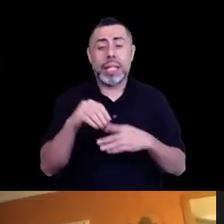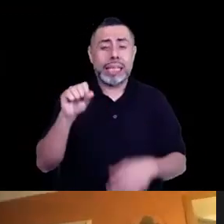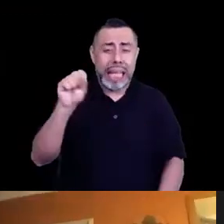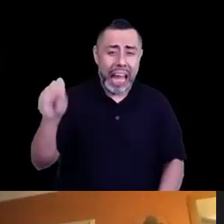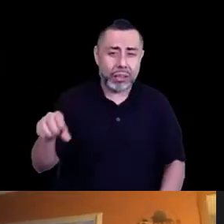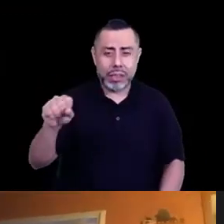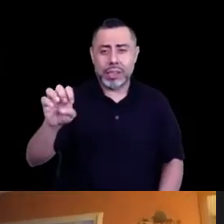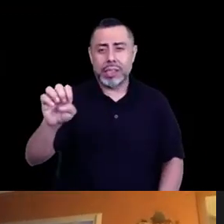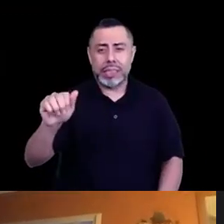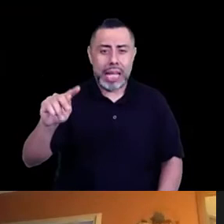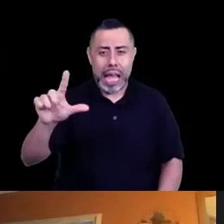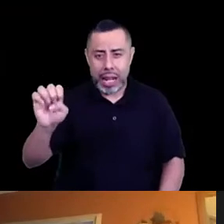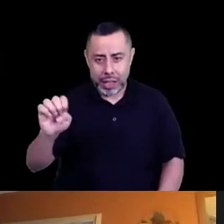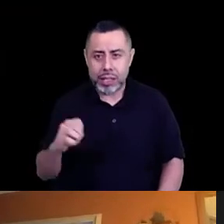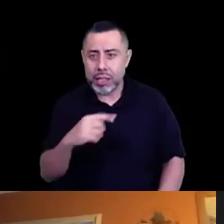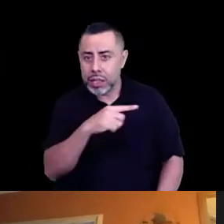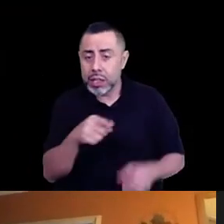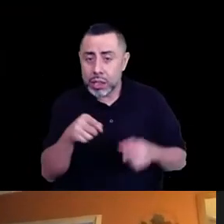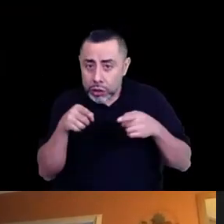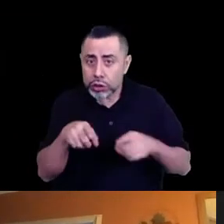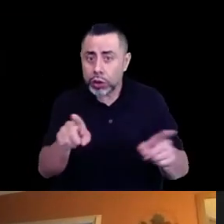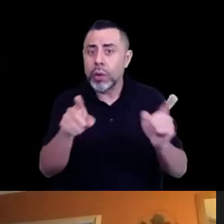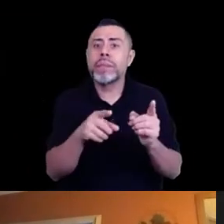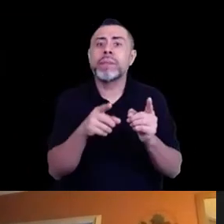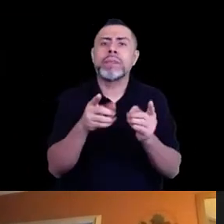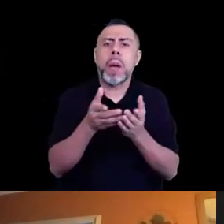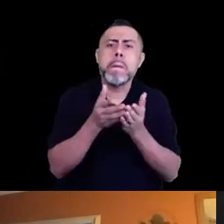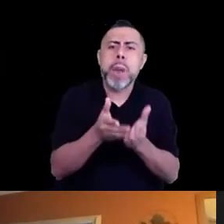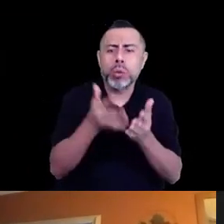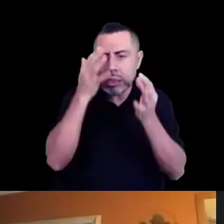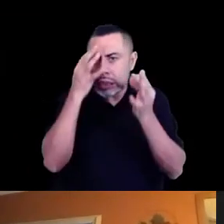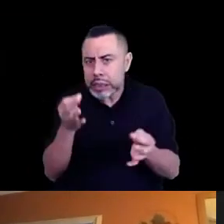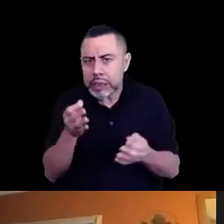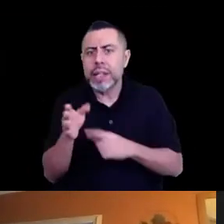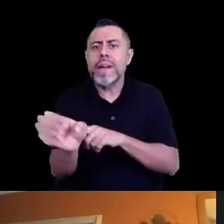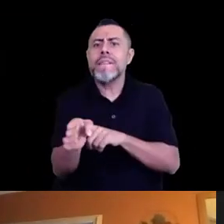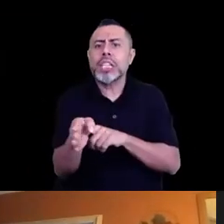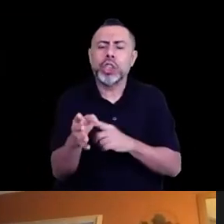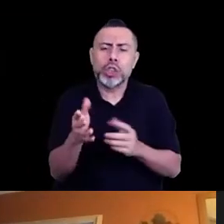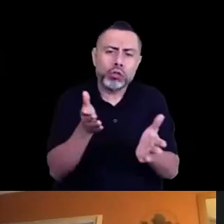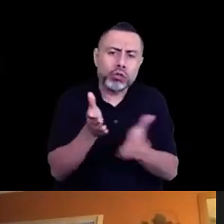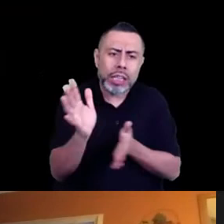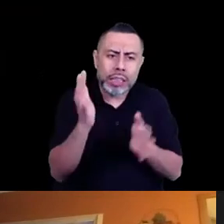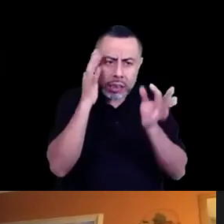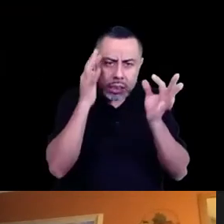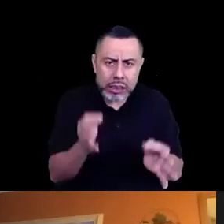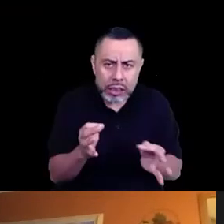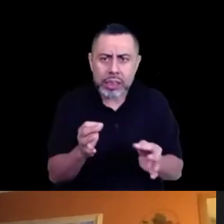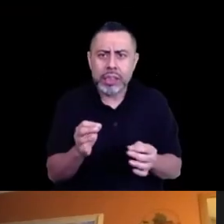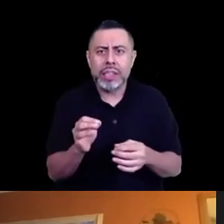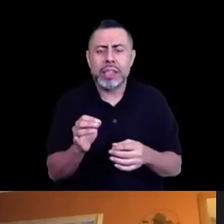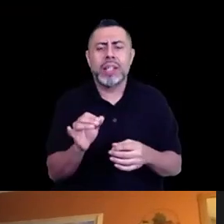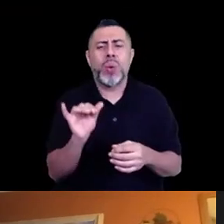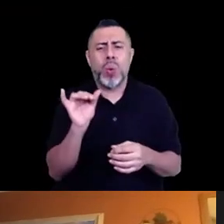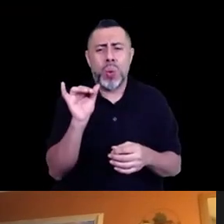during the boat decision of fishing rights. And that all the passion that happened